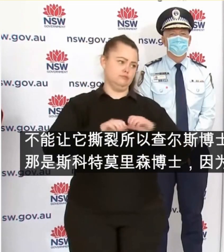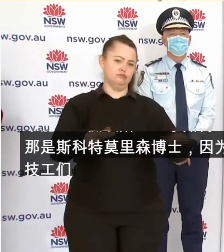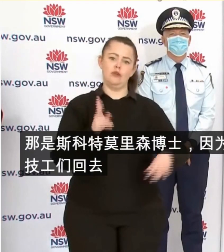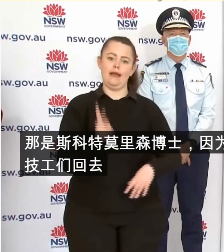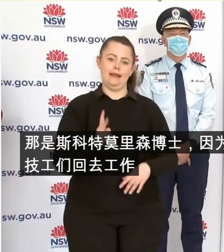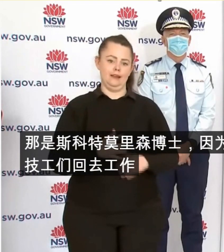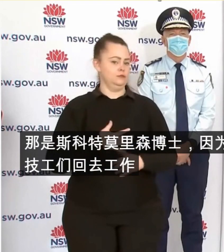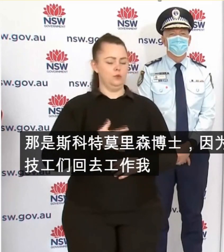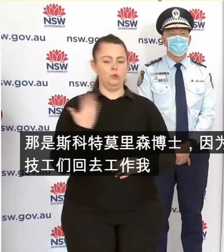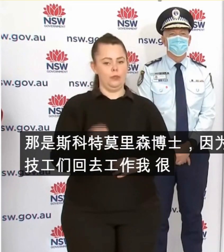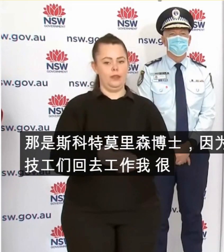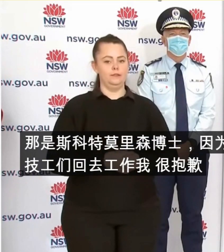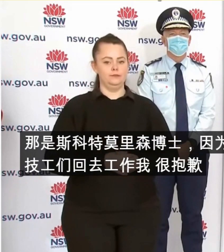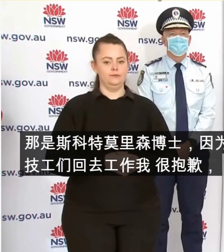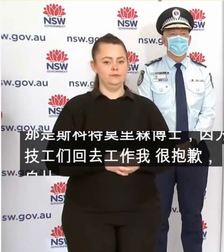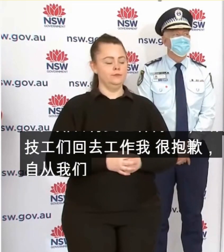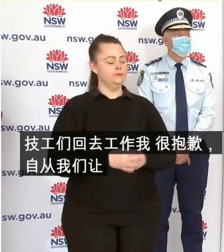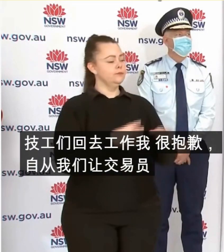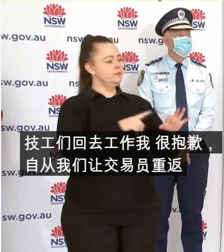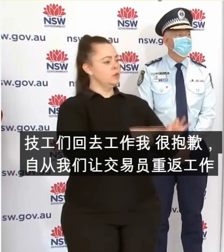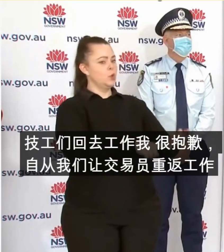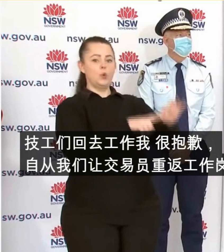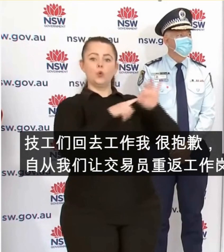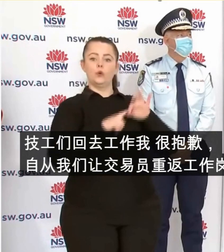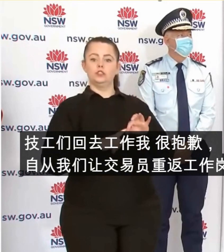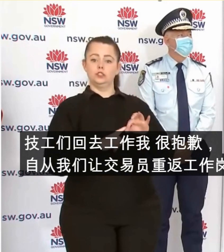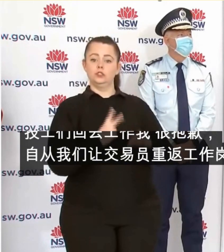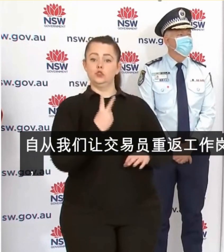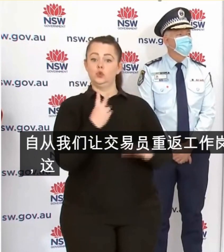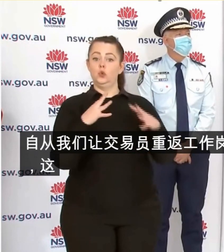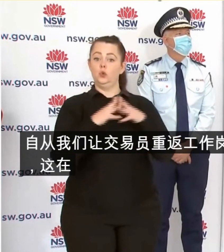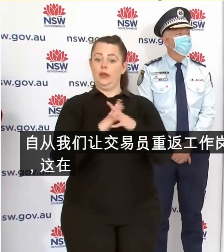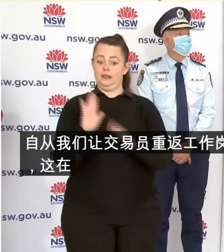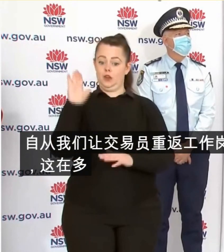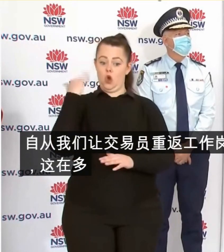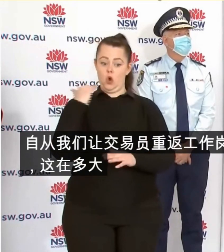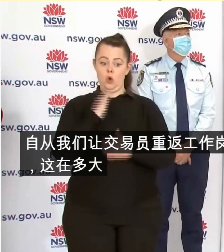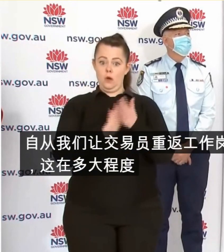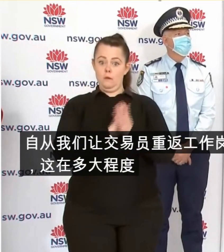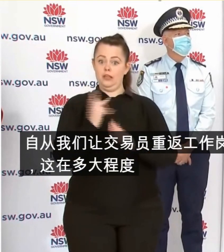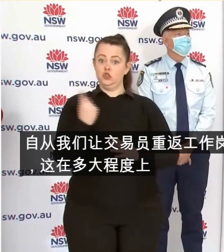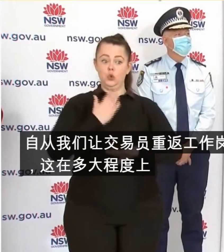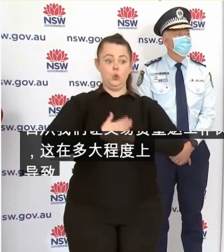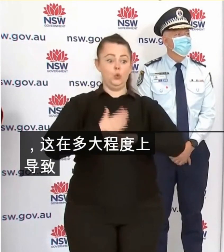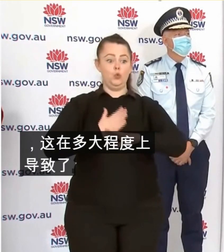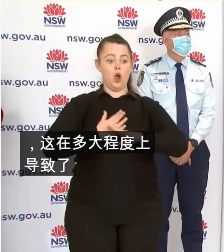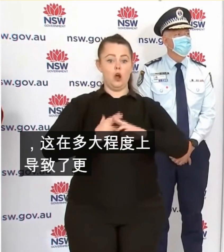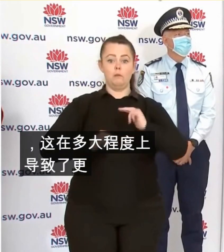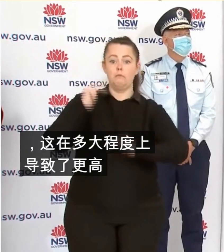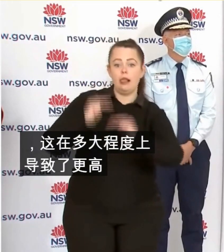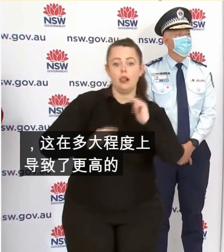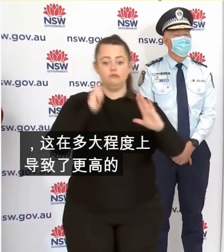since we let tradies go back to work. I'm sorry? It's been 2 weeks since we let tradies go back to work. To what extent is